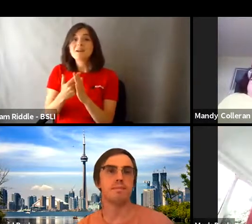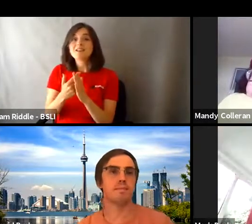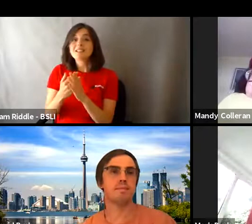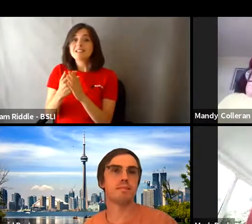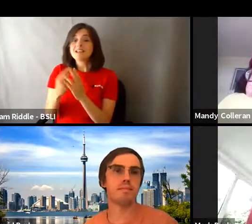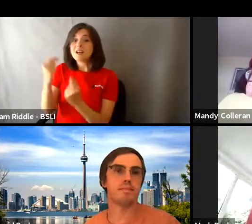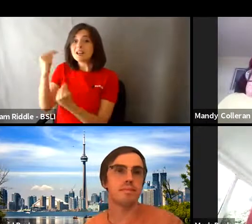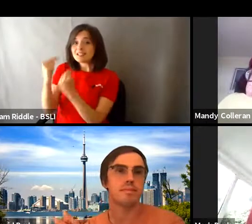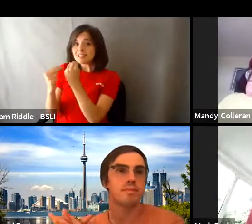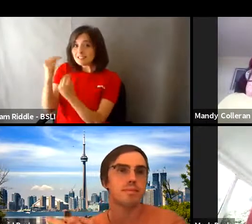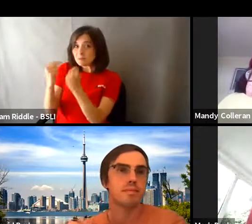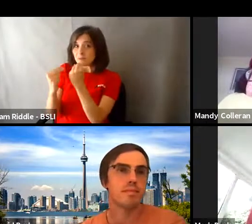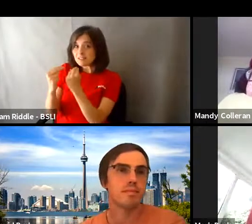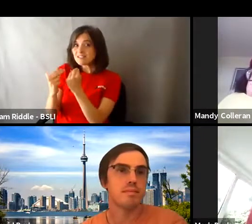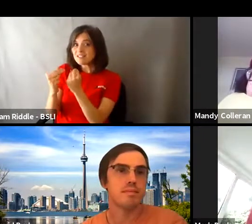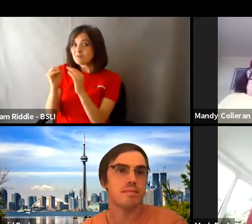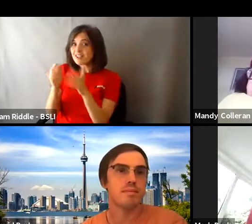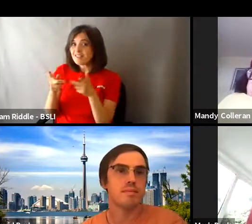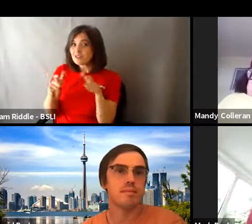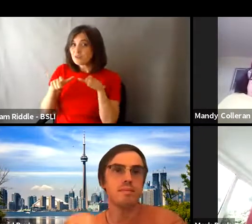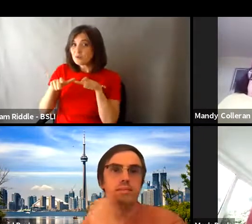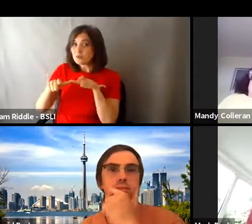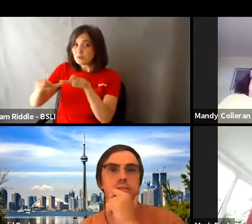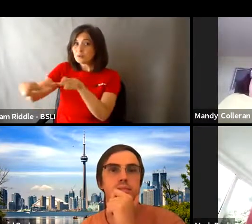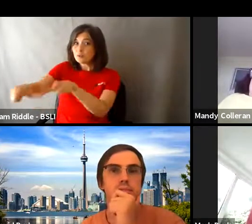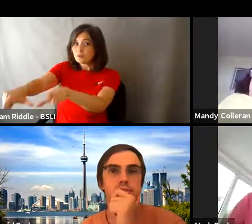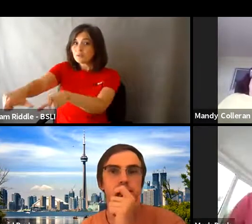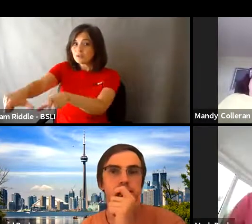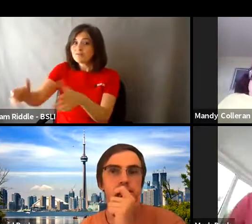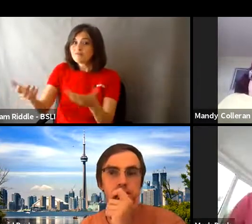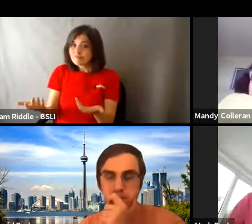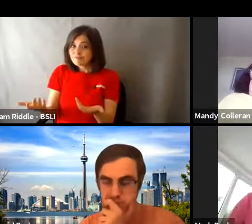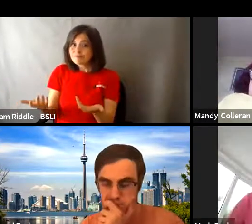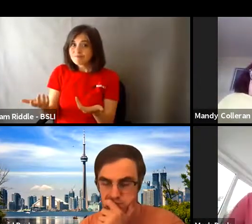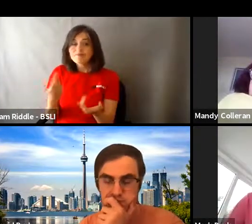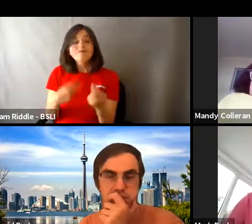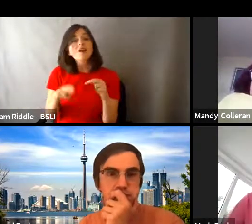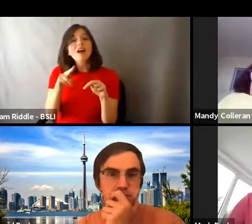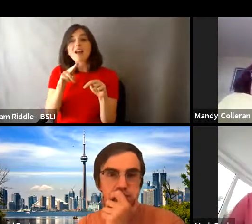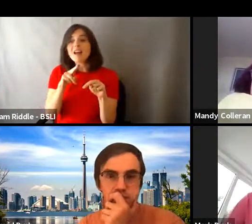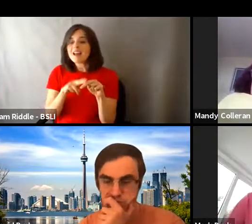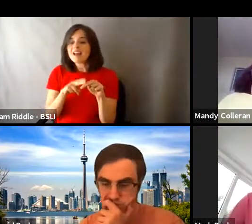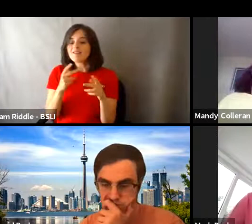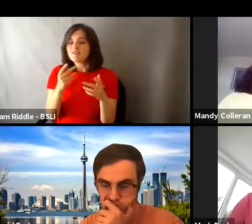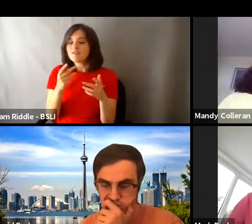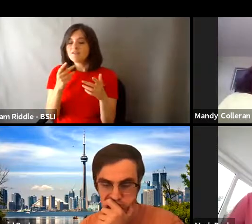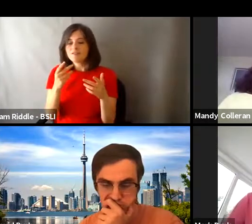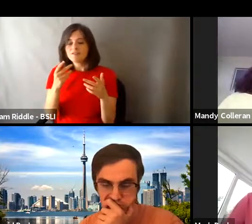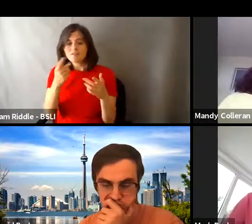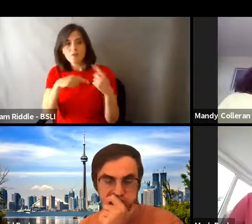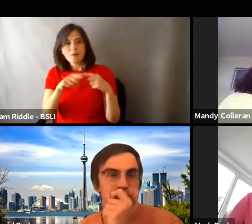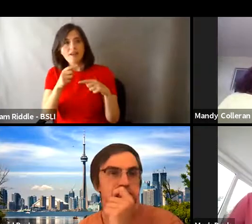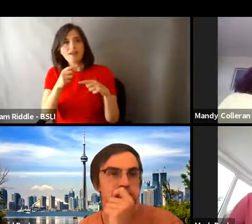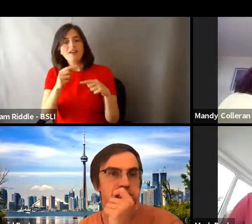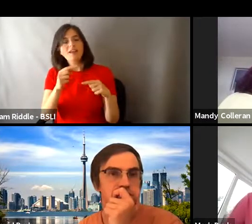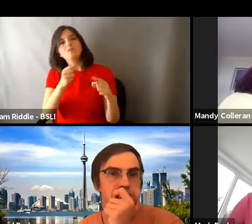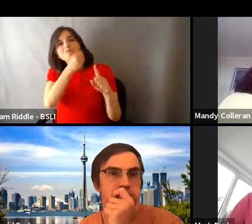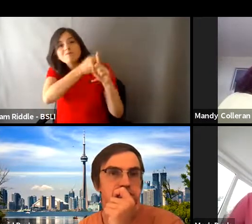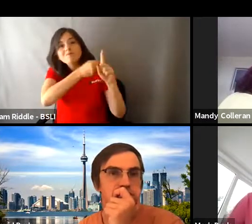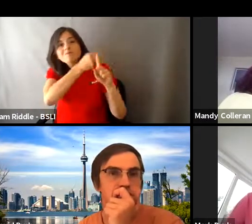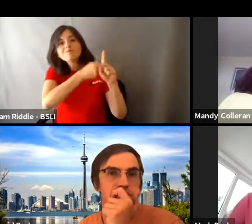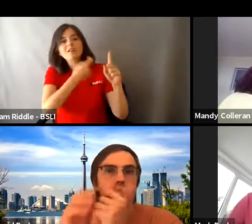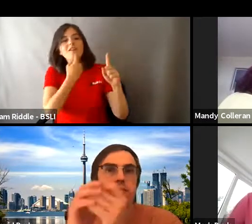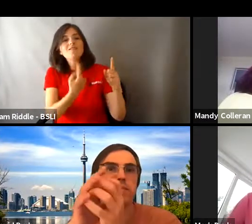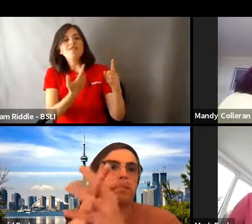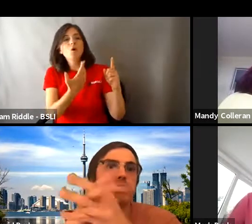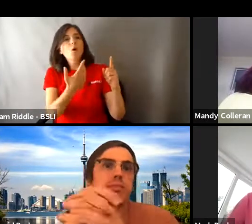benefits would have to remain in place. So if we're fighting for basic income, we would still have to fight